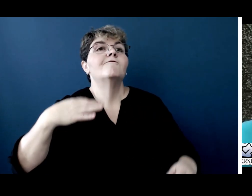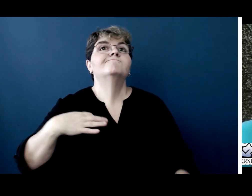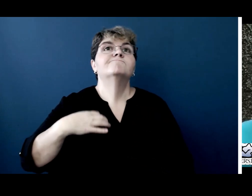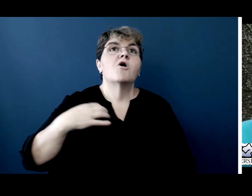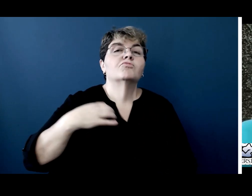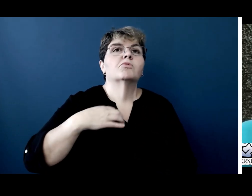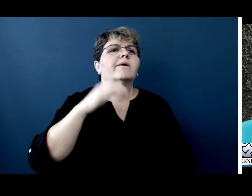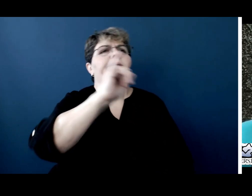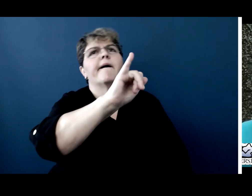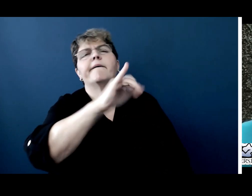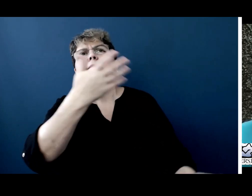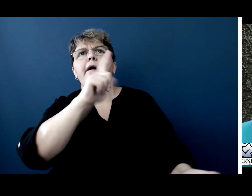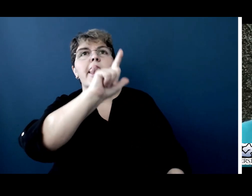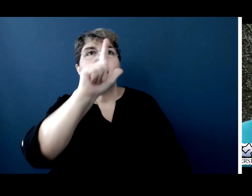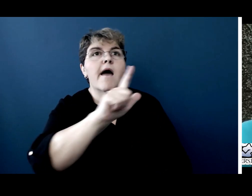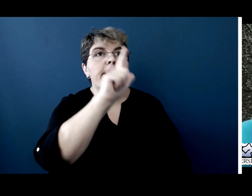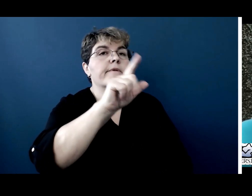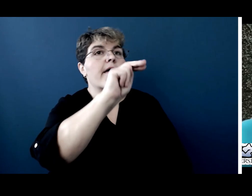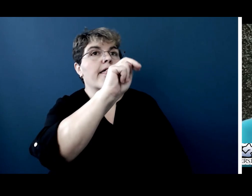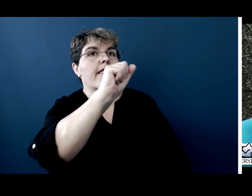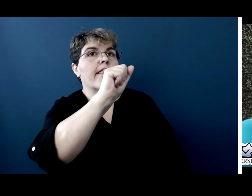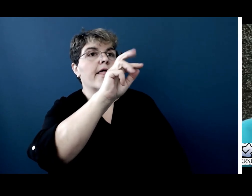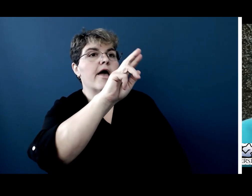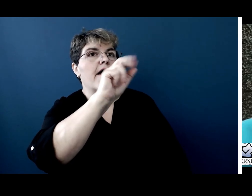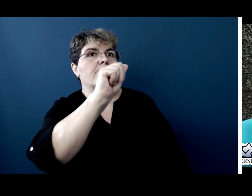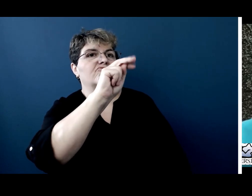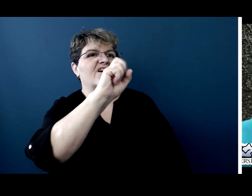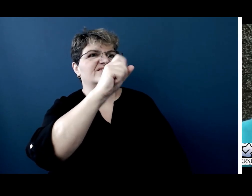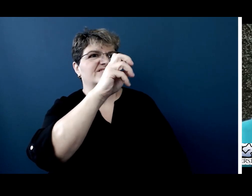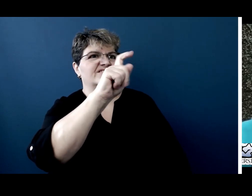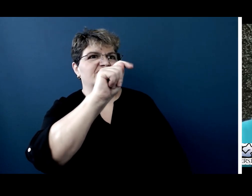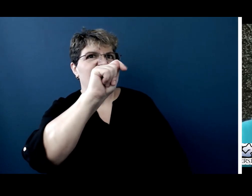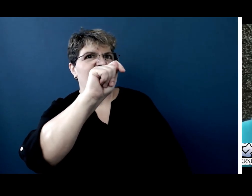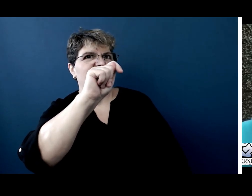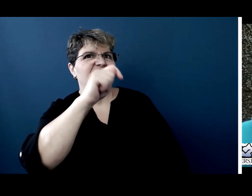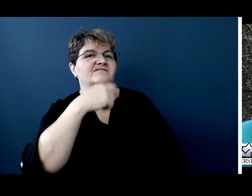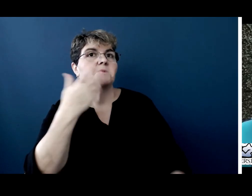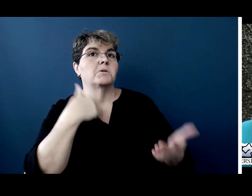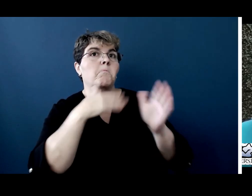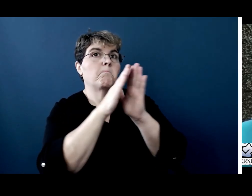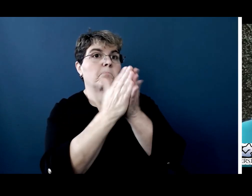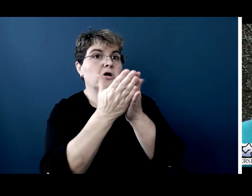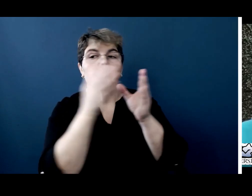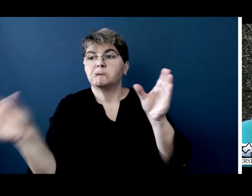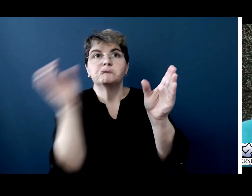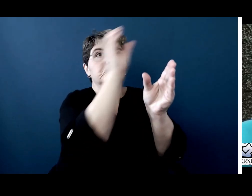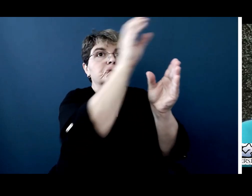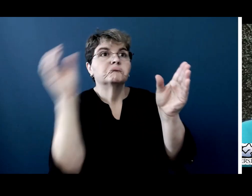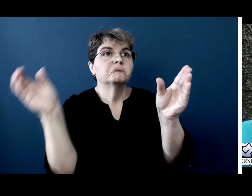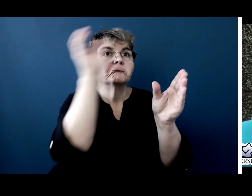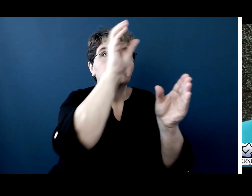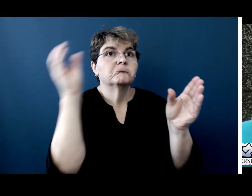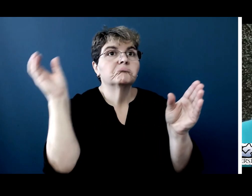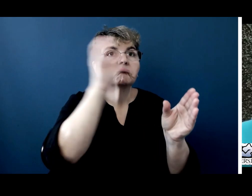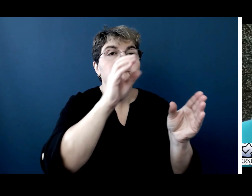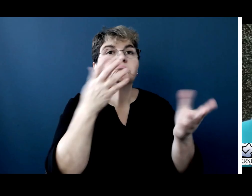When is that? October 4th. Okay. From 10 to 1 Yep. And where? at East Mattoon State Beach, Okay. right near